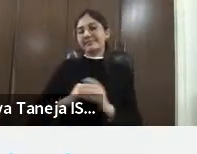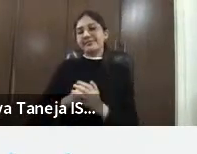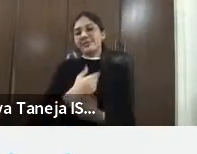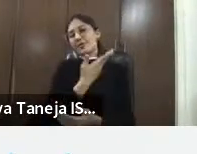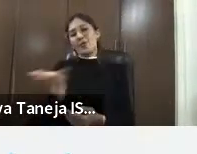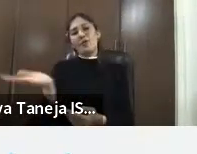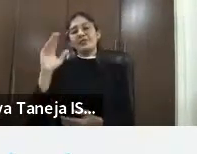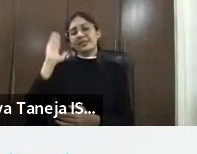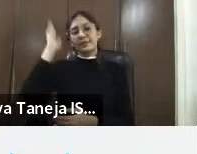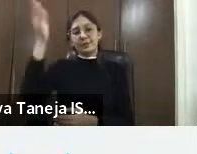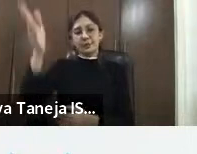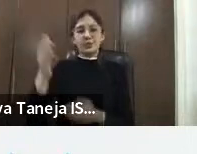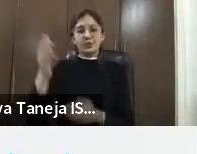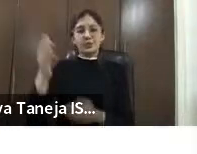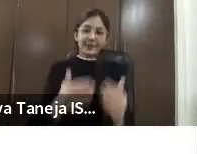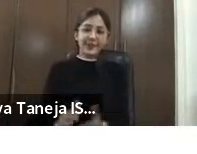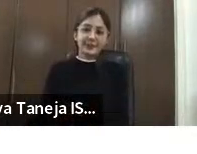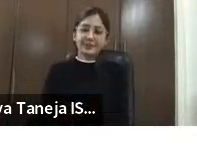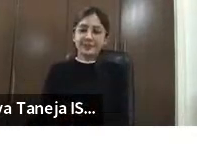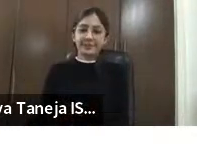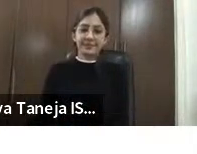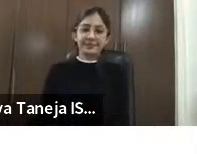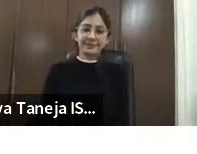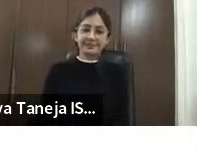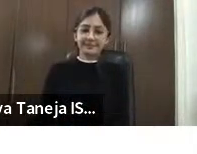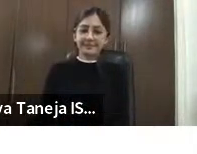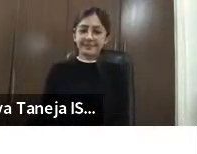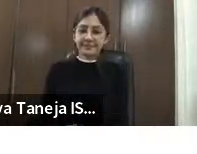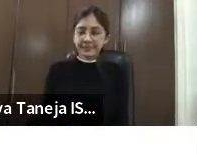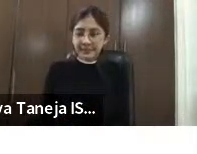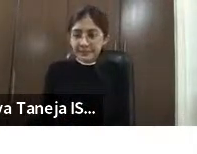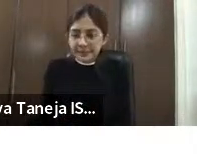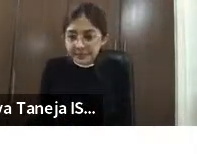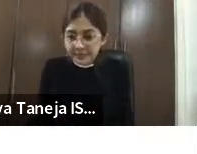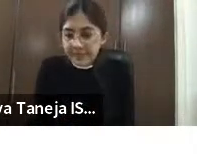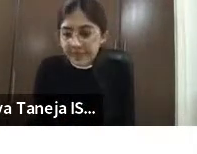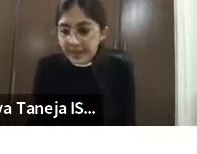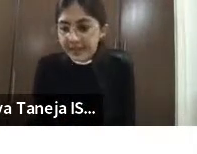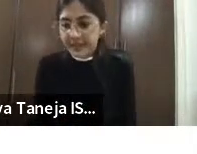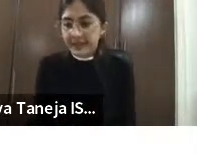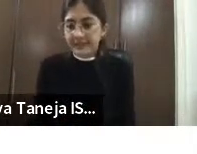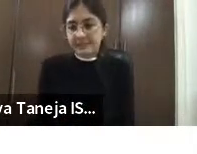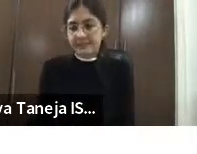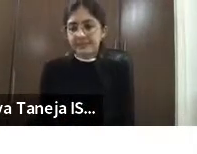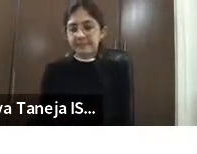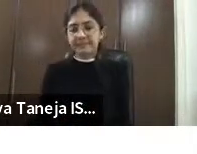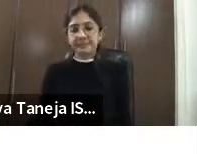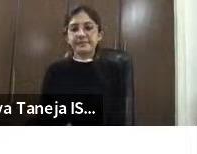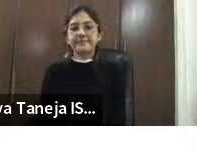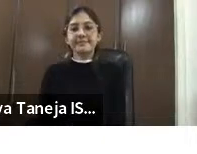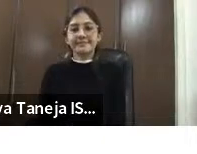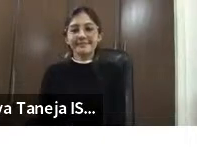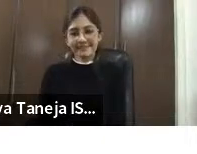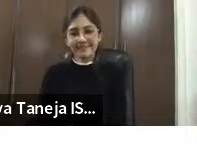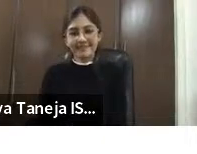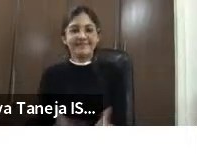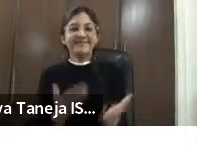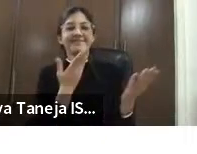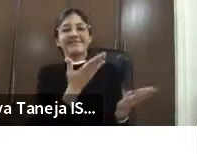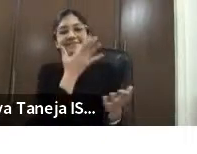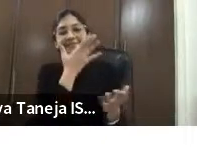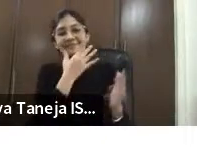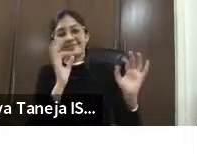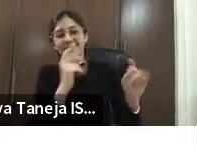future. Thank you. There we see